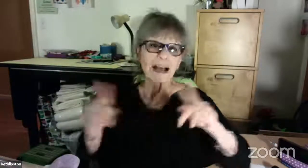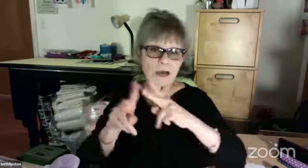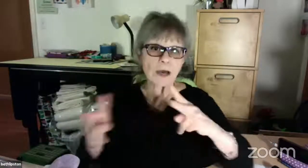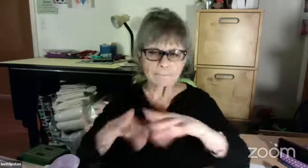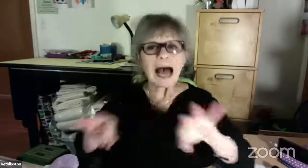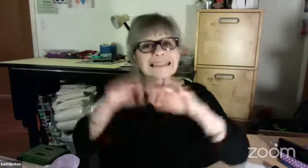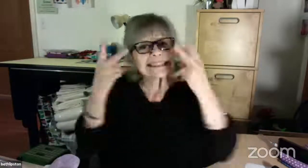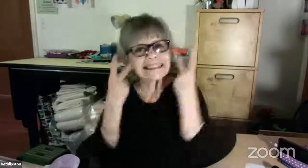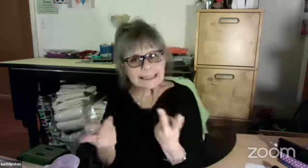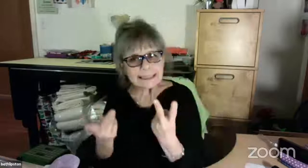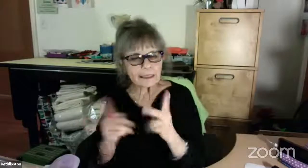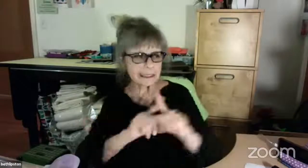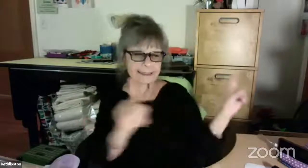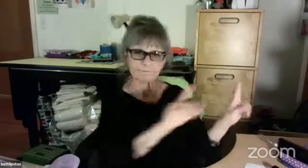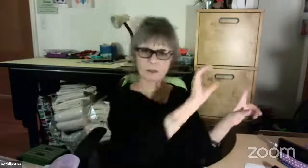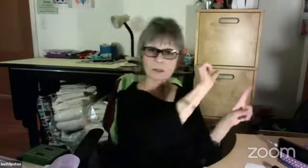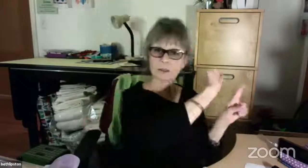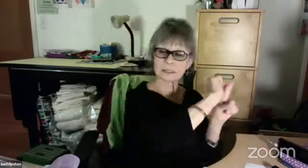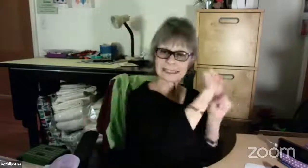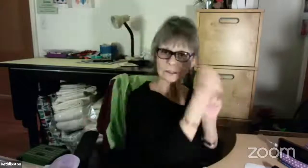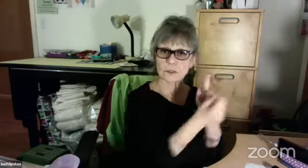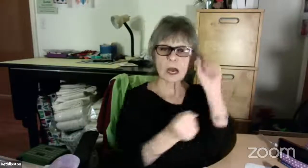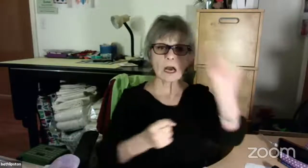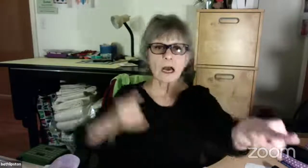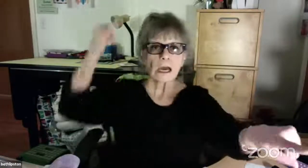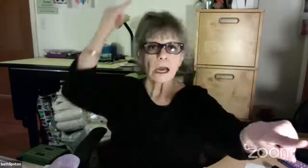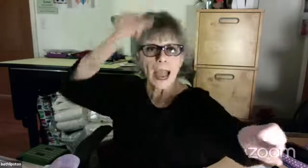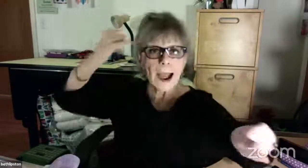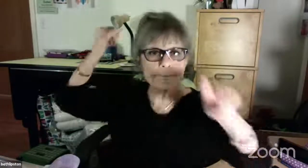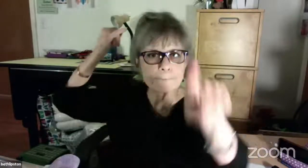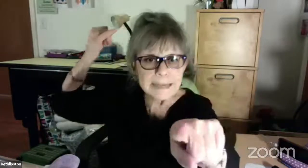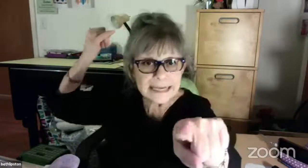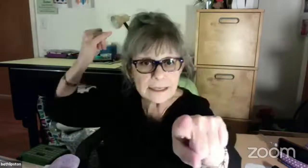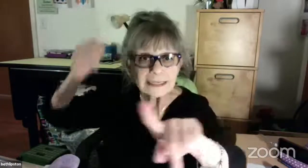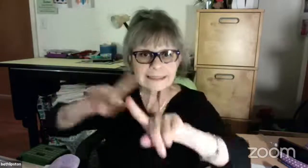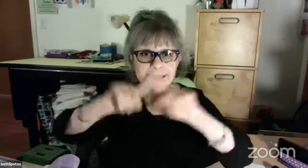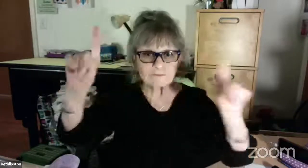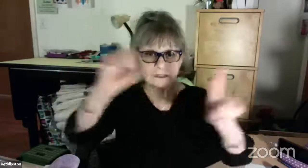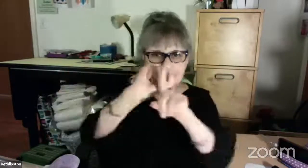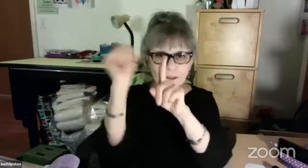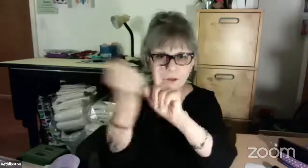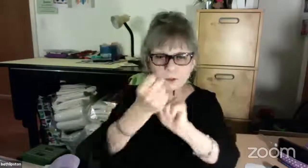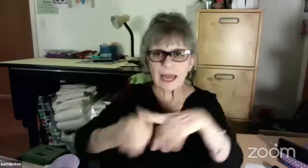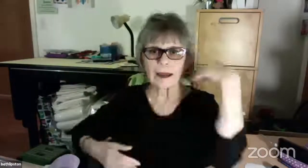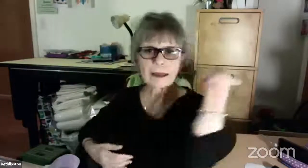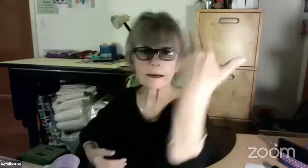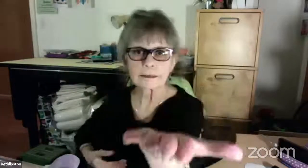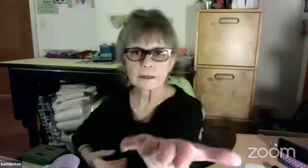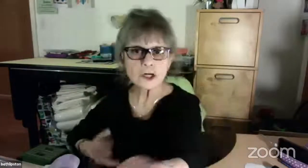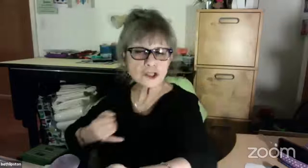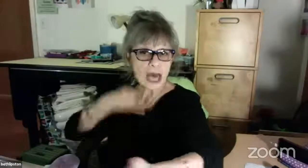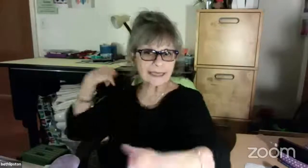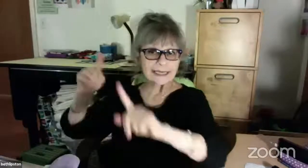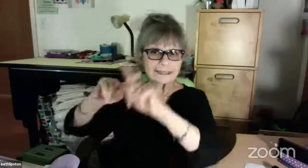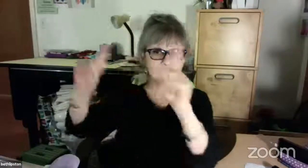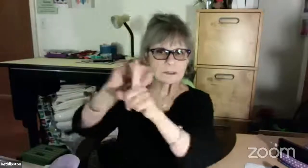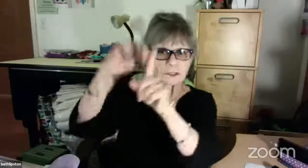But for my family, I don't have that strong deaf lineage. But it's a different situation, Jamie, and from your situation and